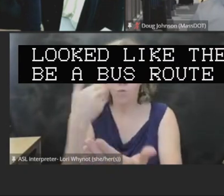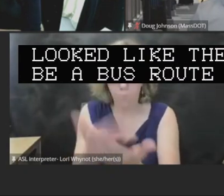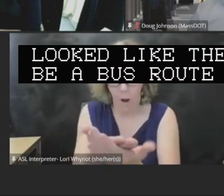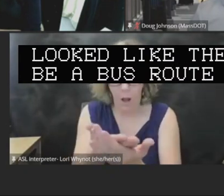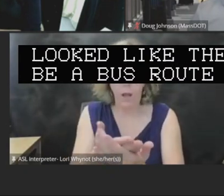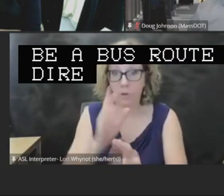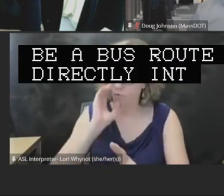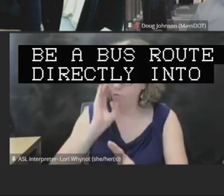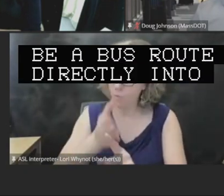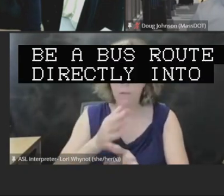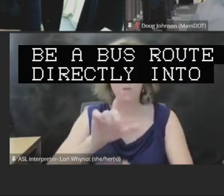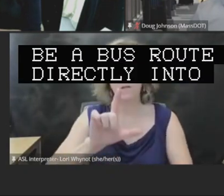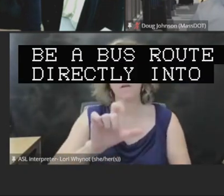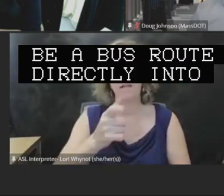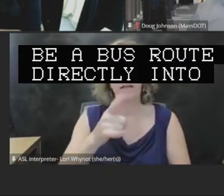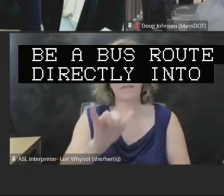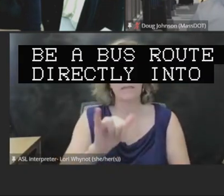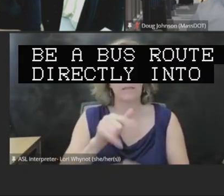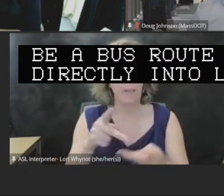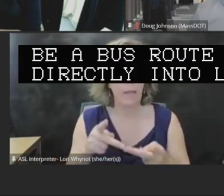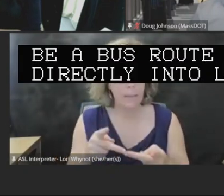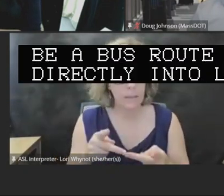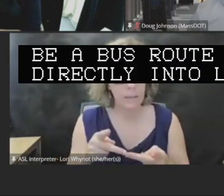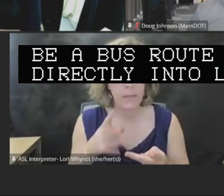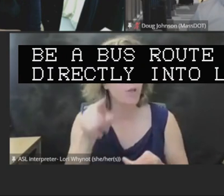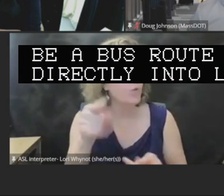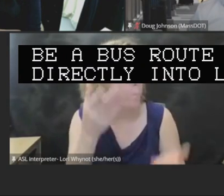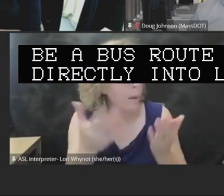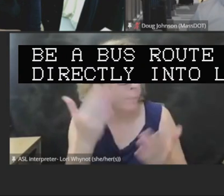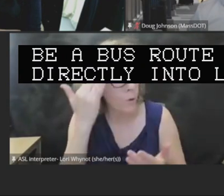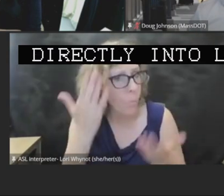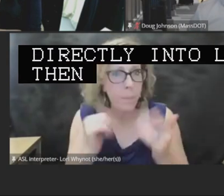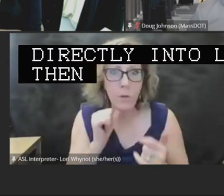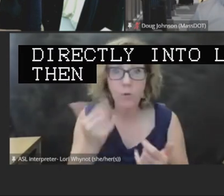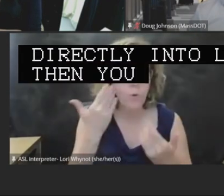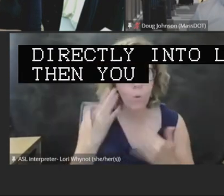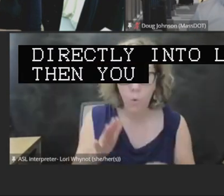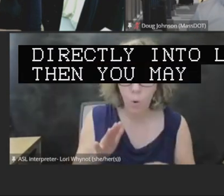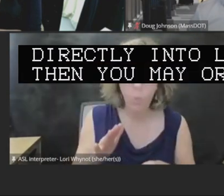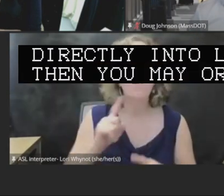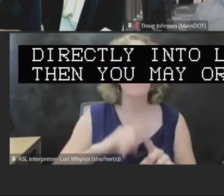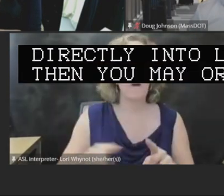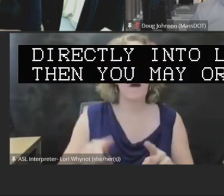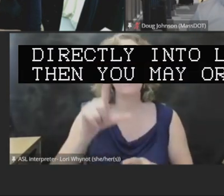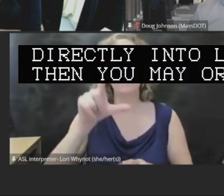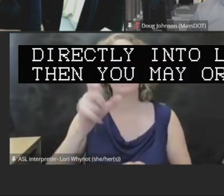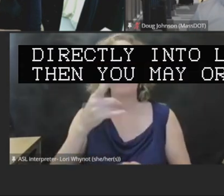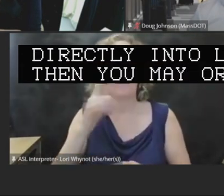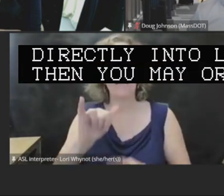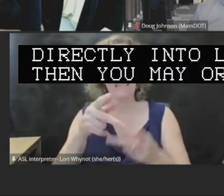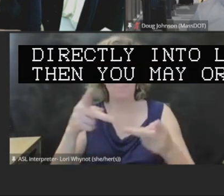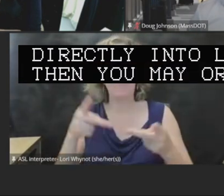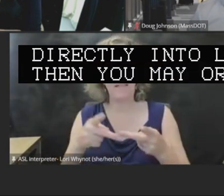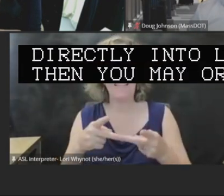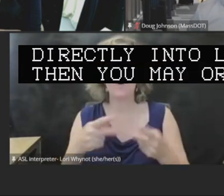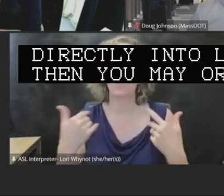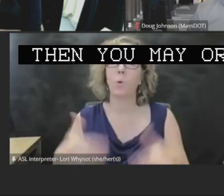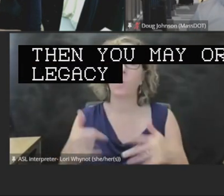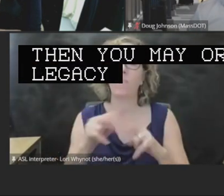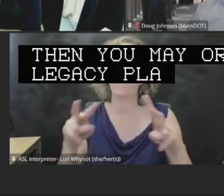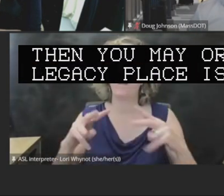Place, and as you may or may not know, Legacy Place is off a very busy section.